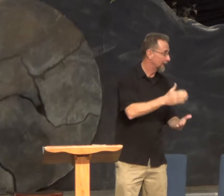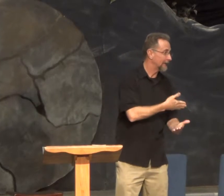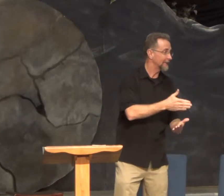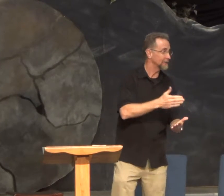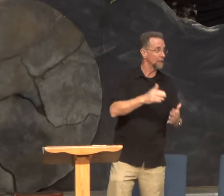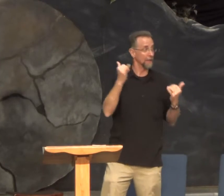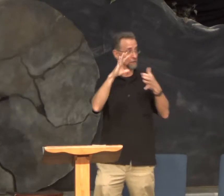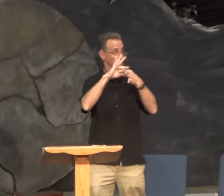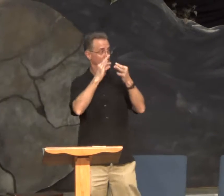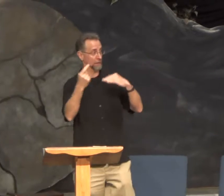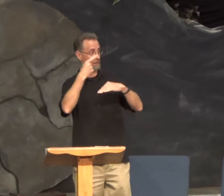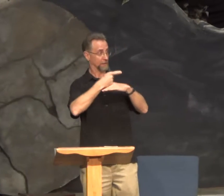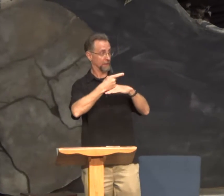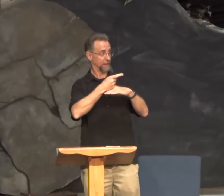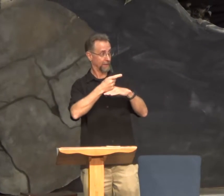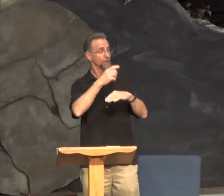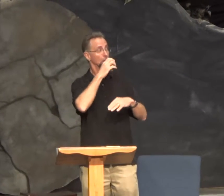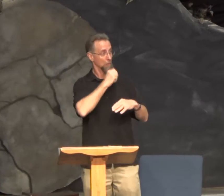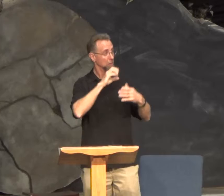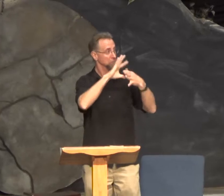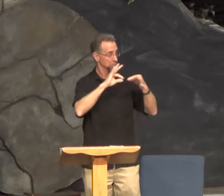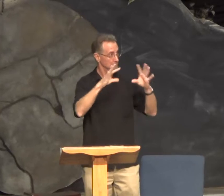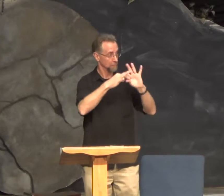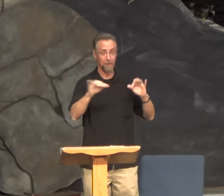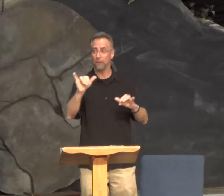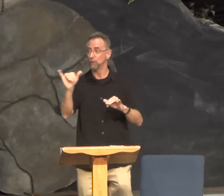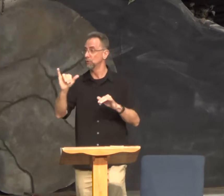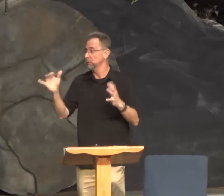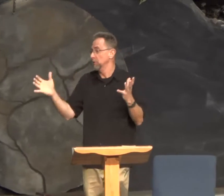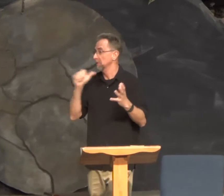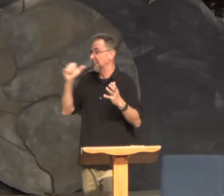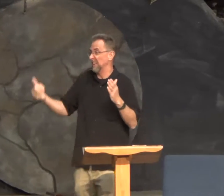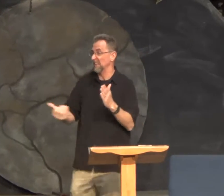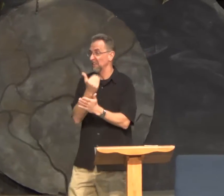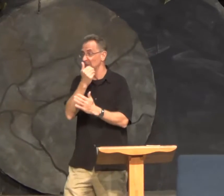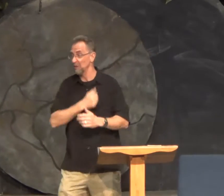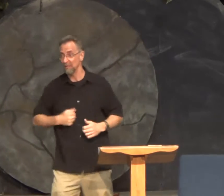how wonderful song. We appreciate that. The message today. The whole story.